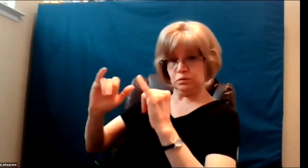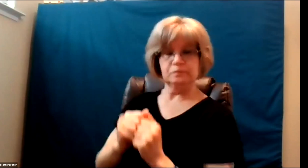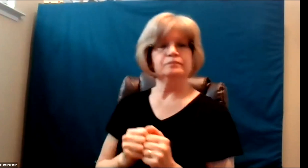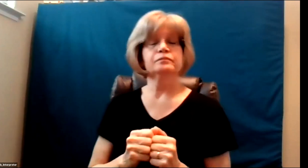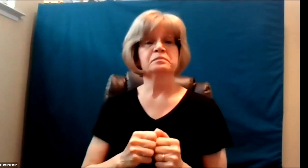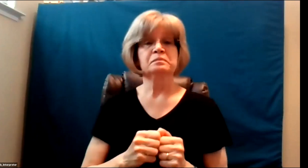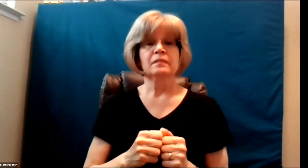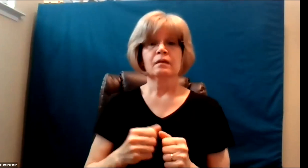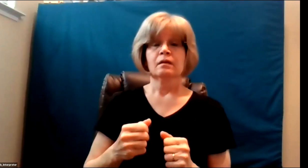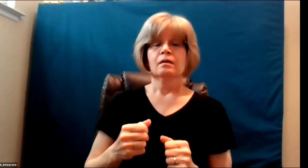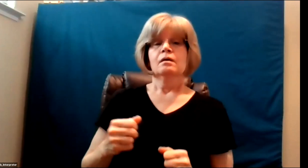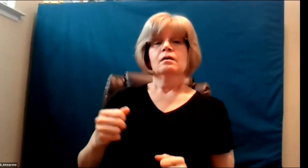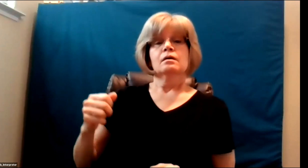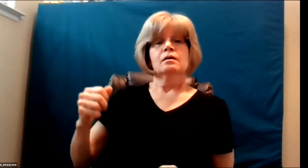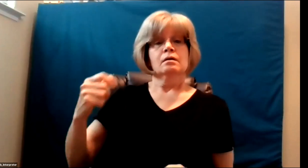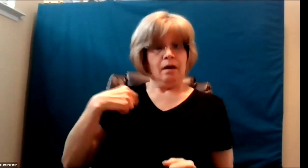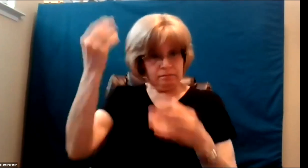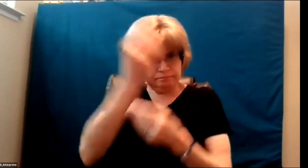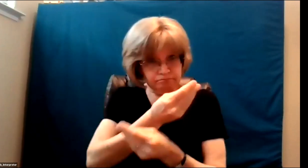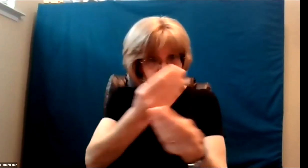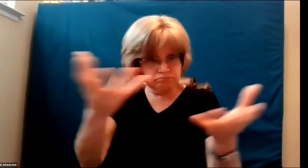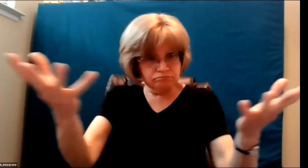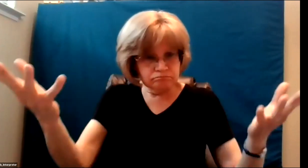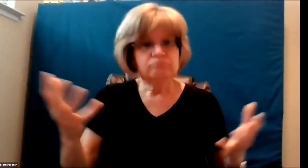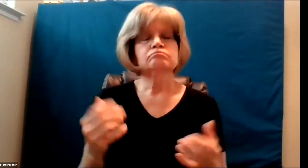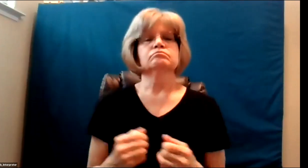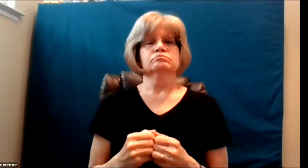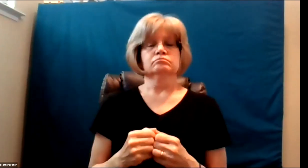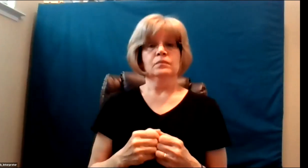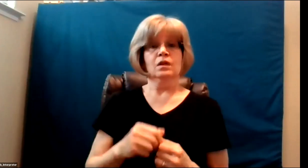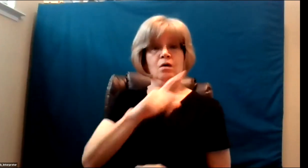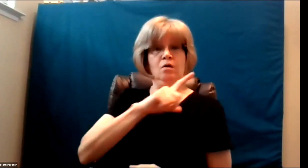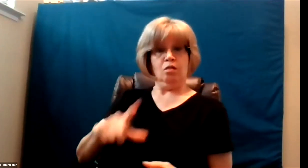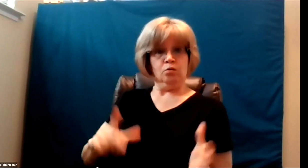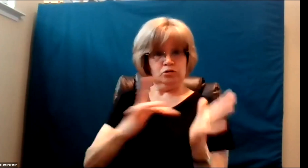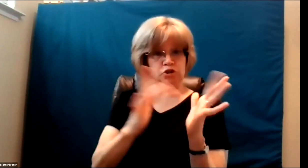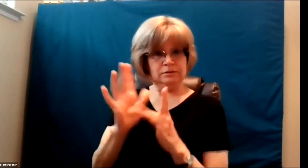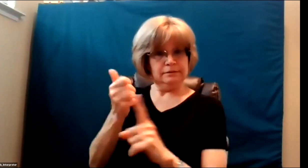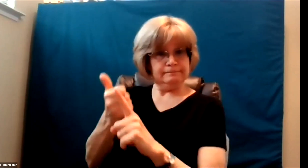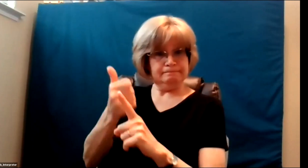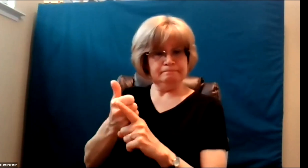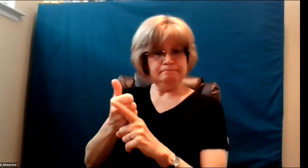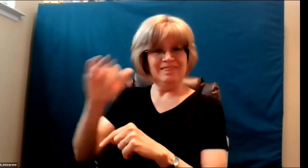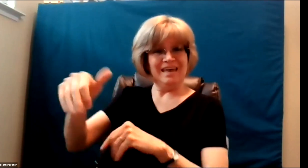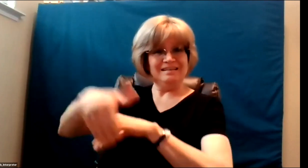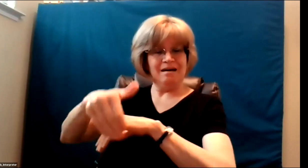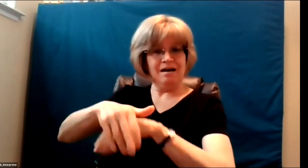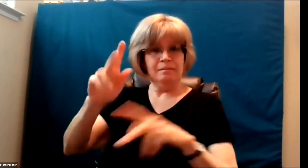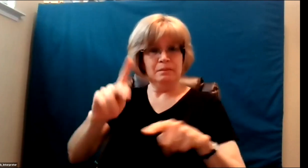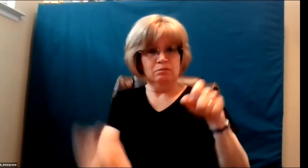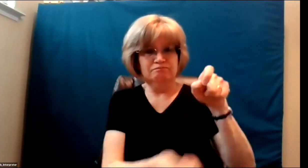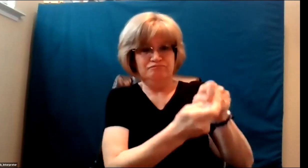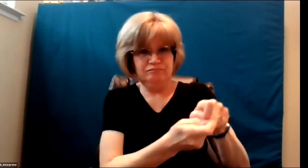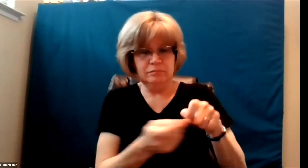For I received from the Lord that which I also handed on to you, that the Lord Jesus, on the night when he was betrayed, took a loaf of